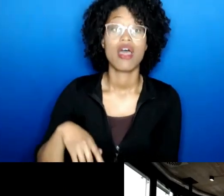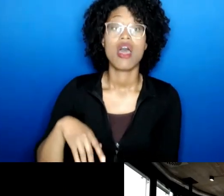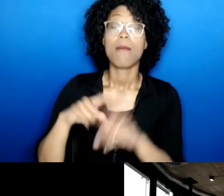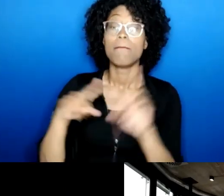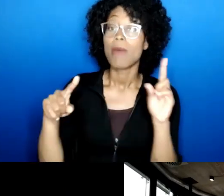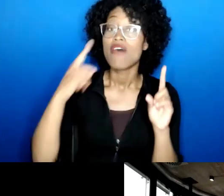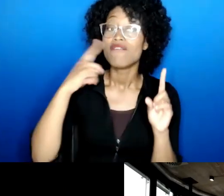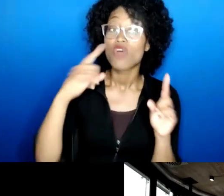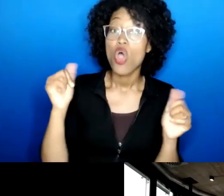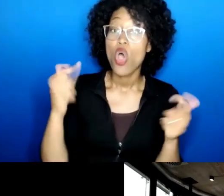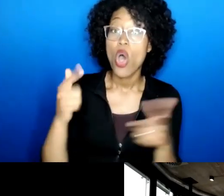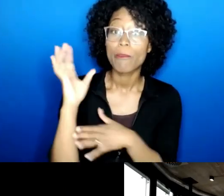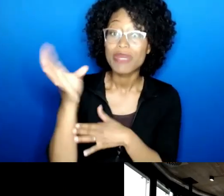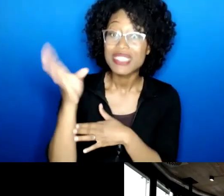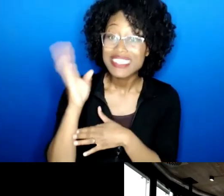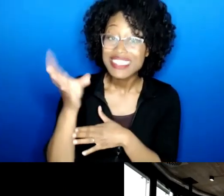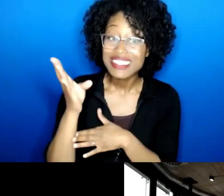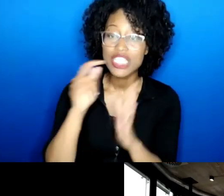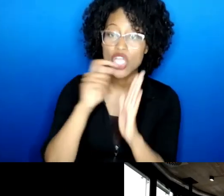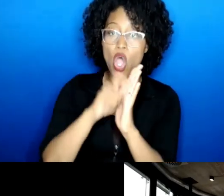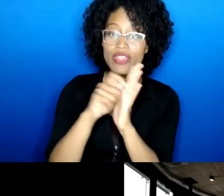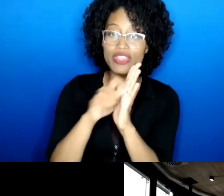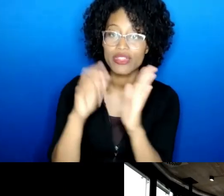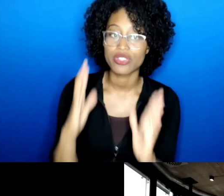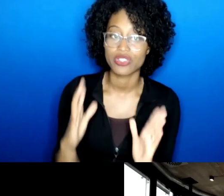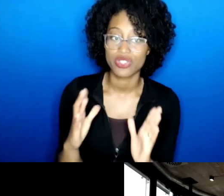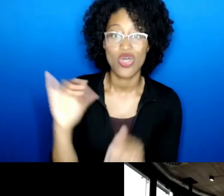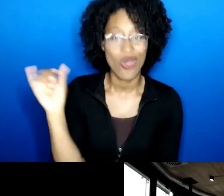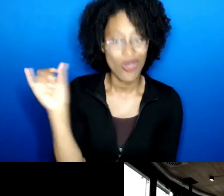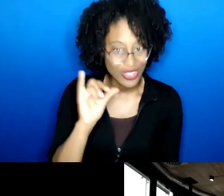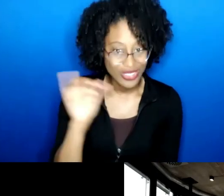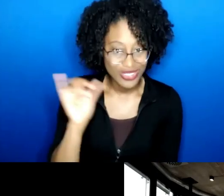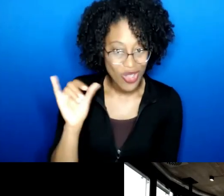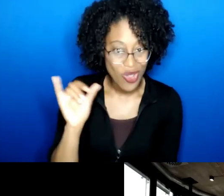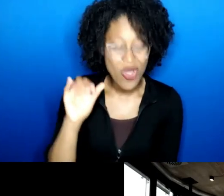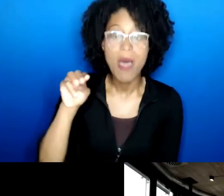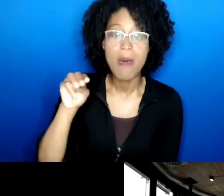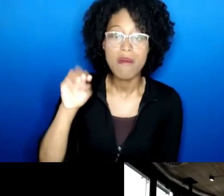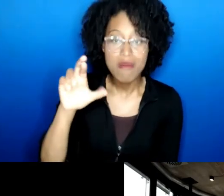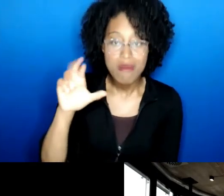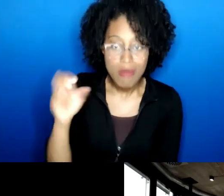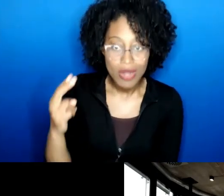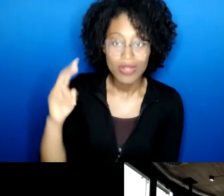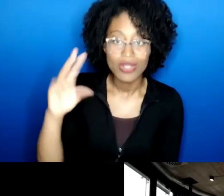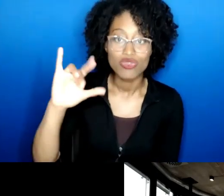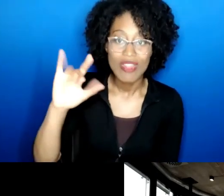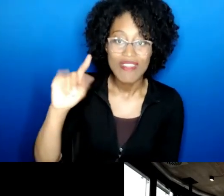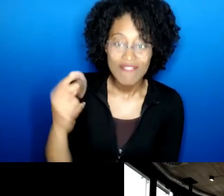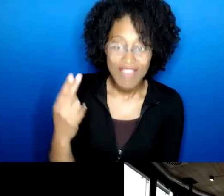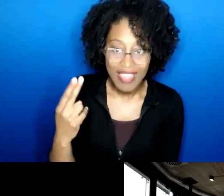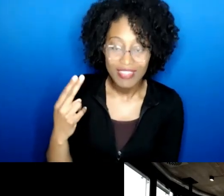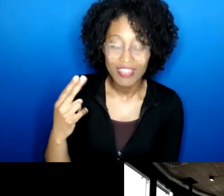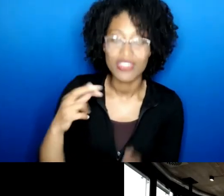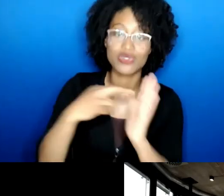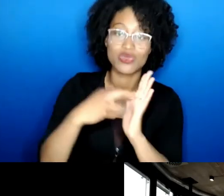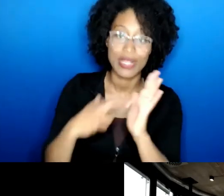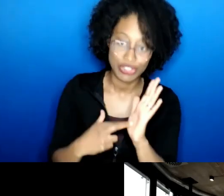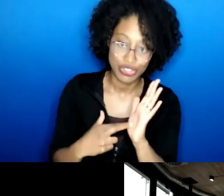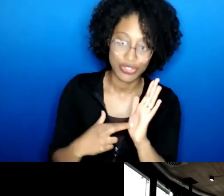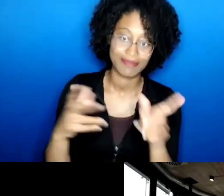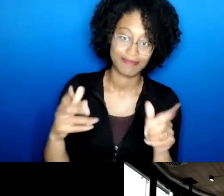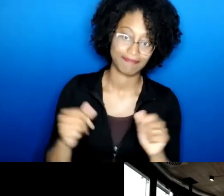for all presenting authors is also March 25th to register. You need